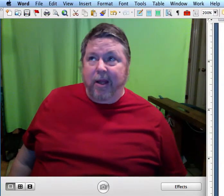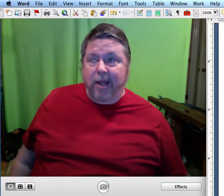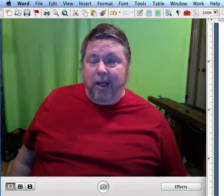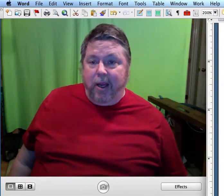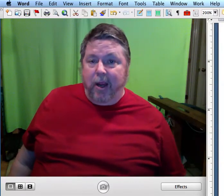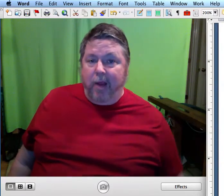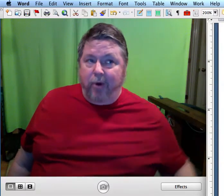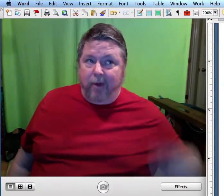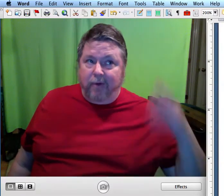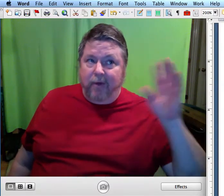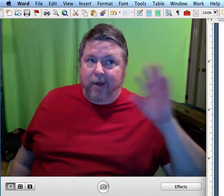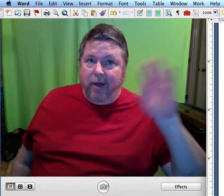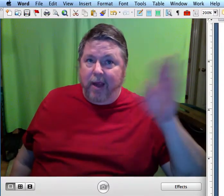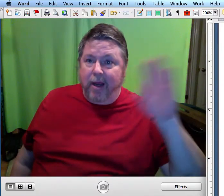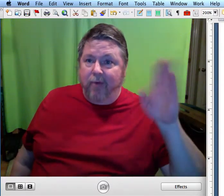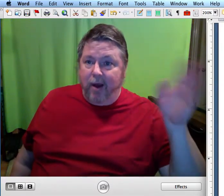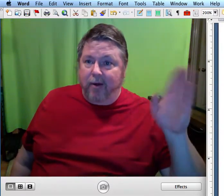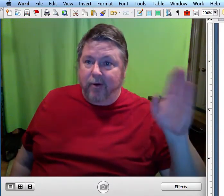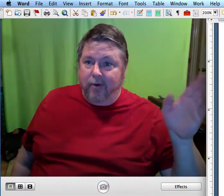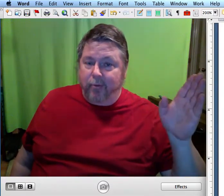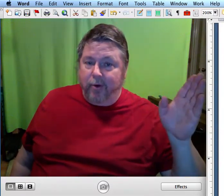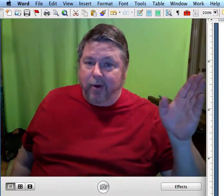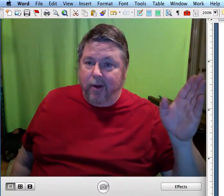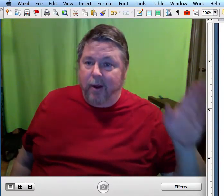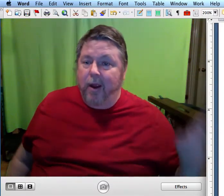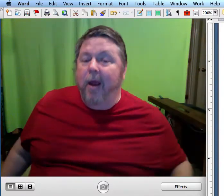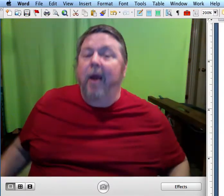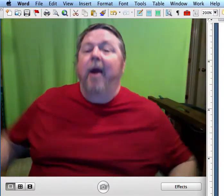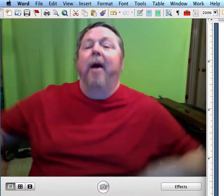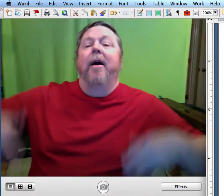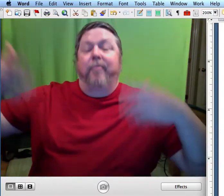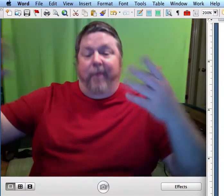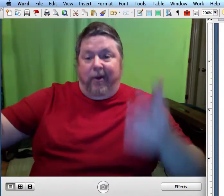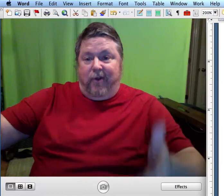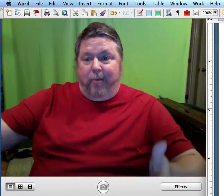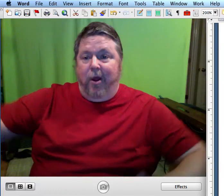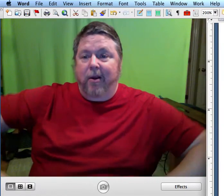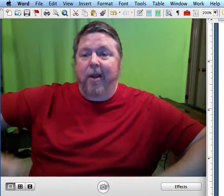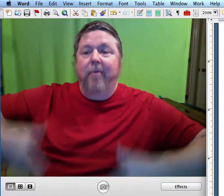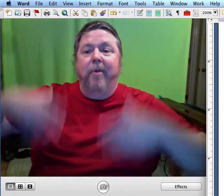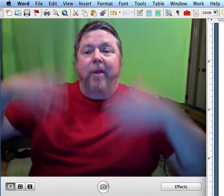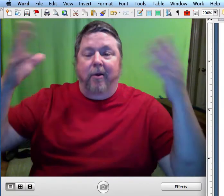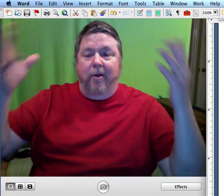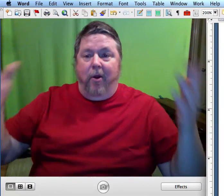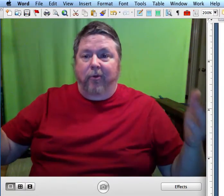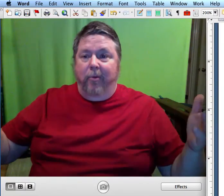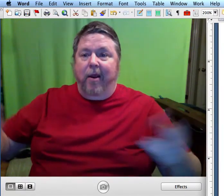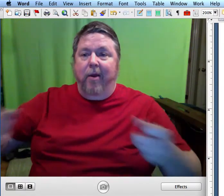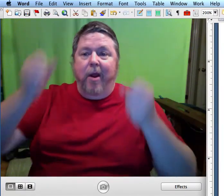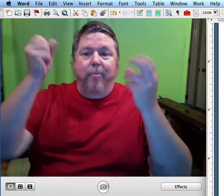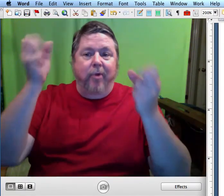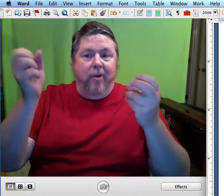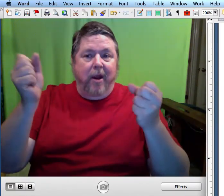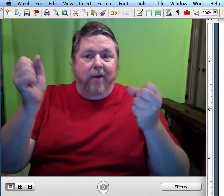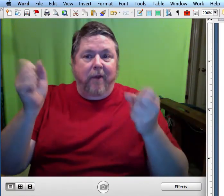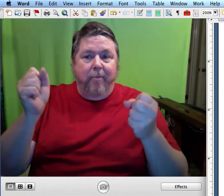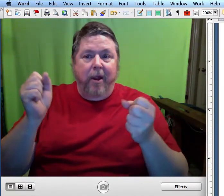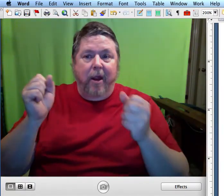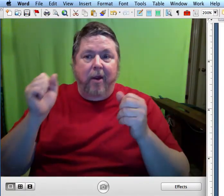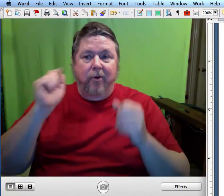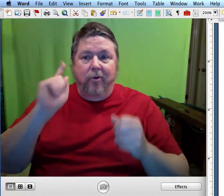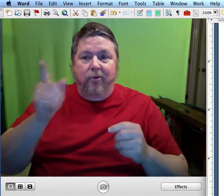and thinking and processing and getting ready to interpret. They stop talking, that goes to black and white, bring your hands